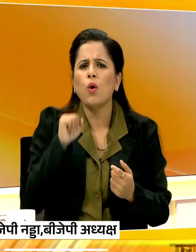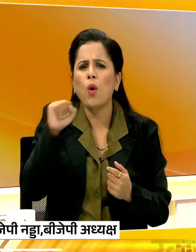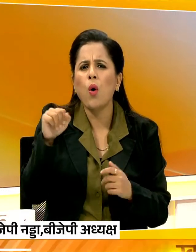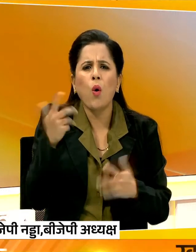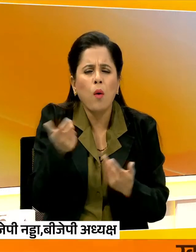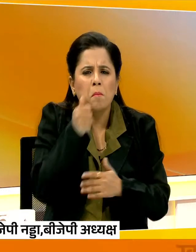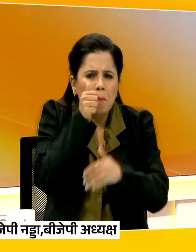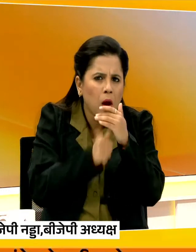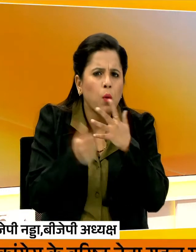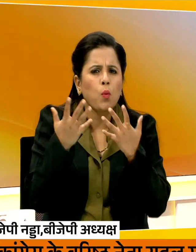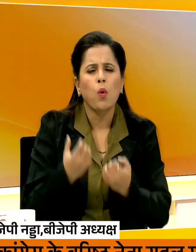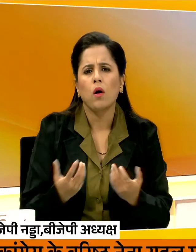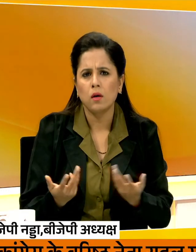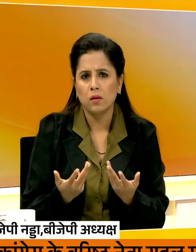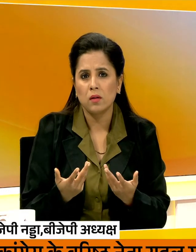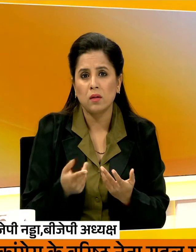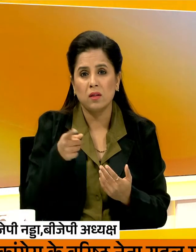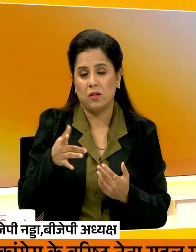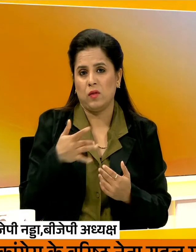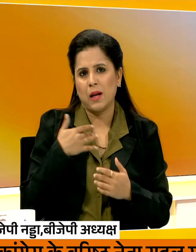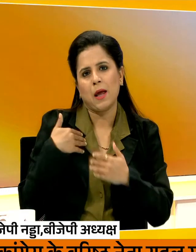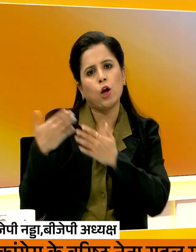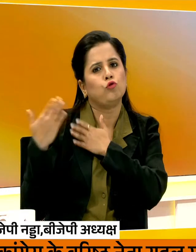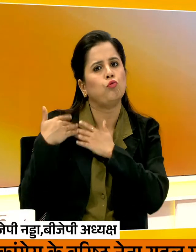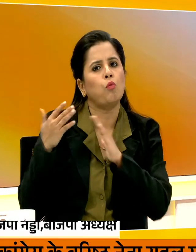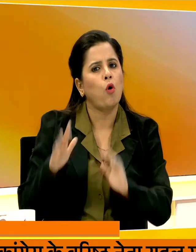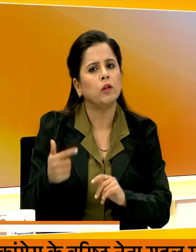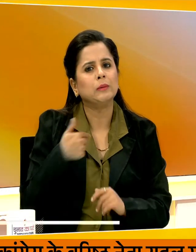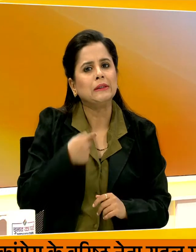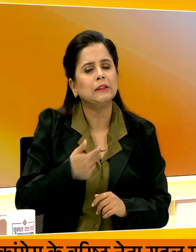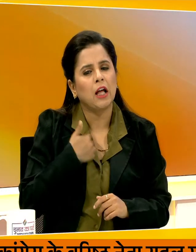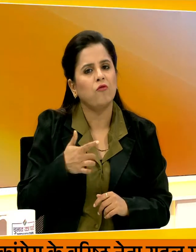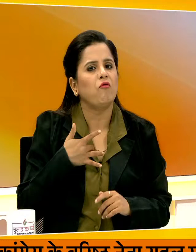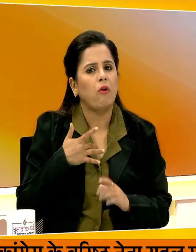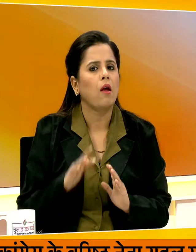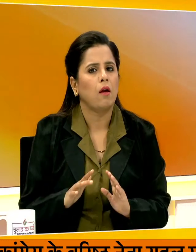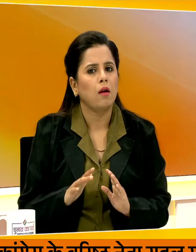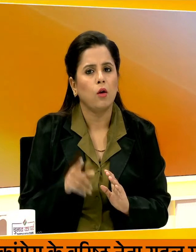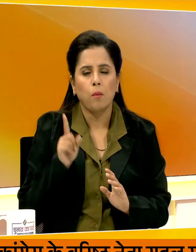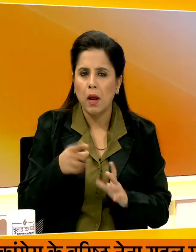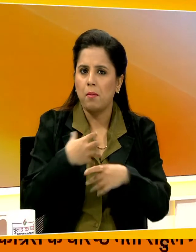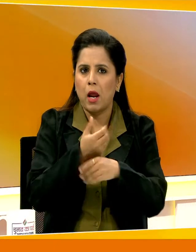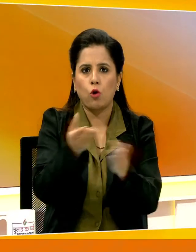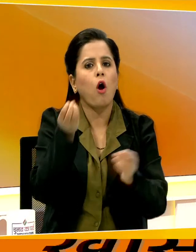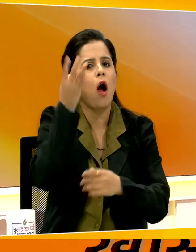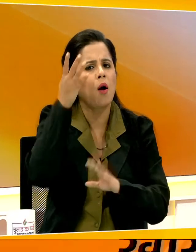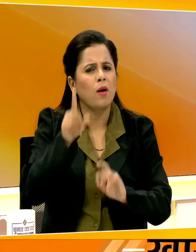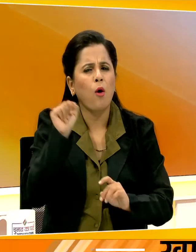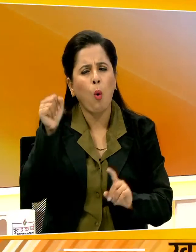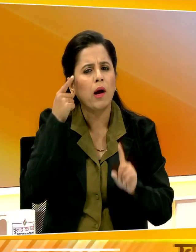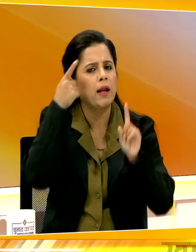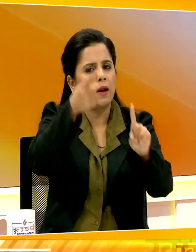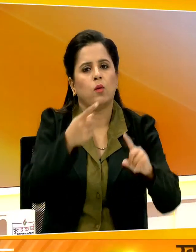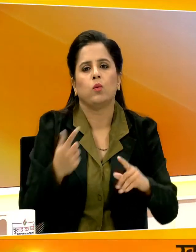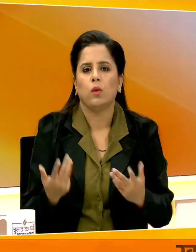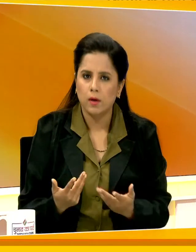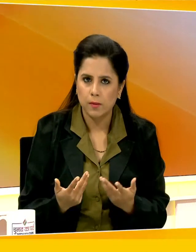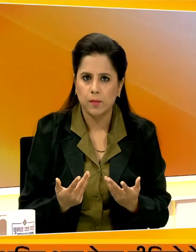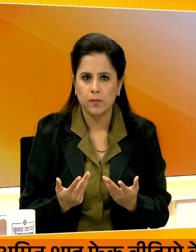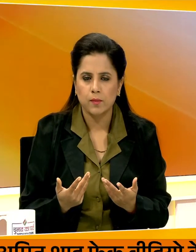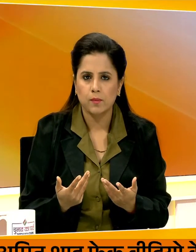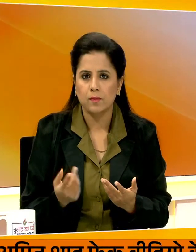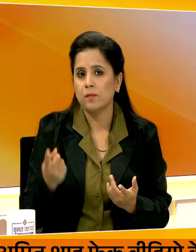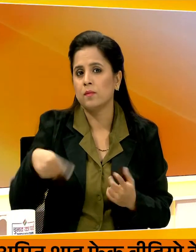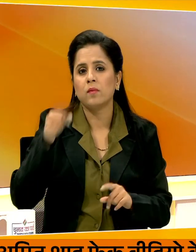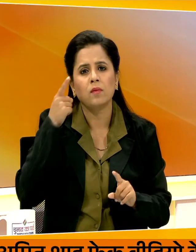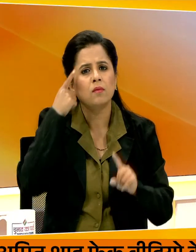agenda? It becomes my responsibility, sir, to make you aware what is their agenda. Their